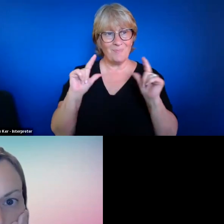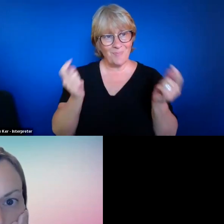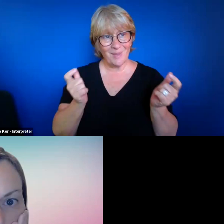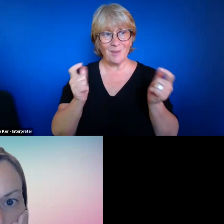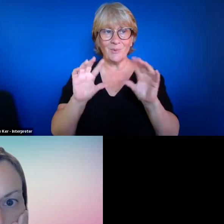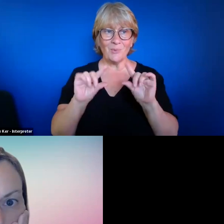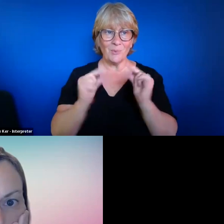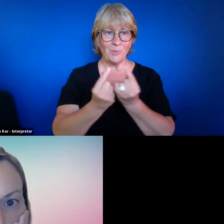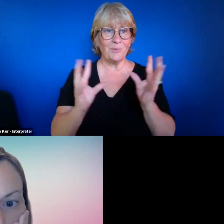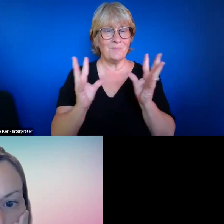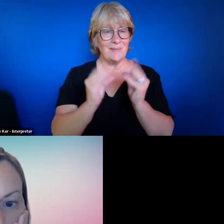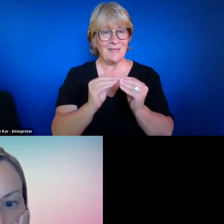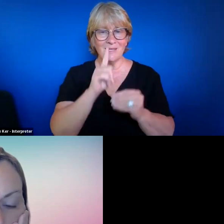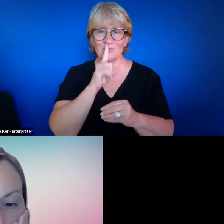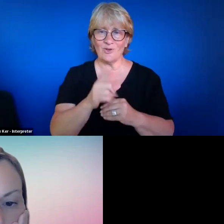are